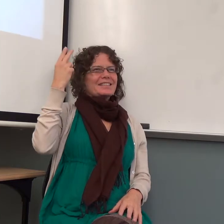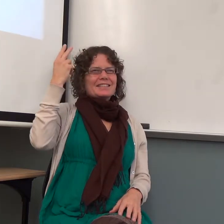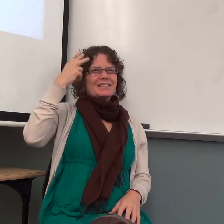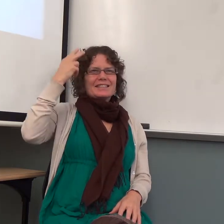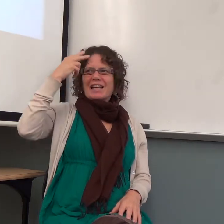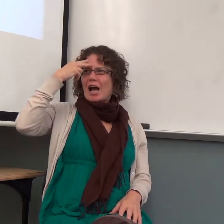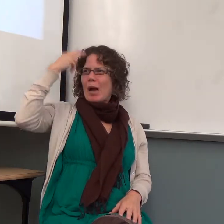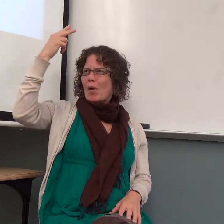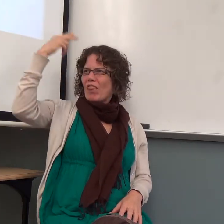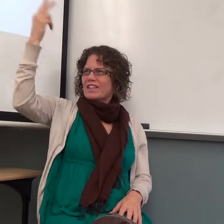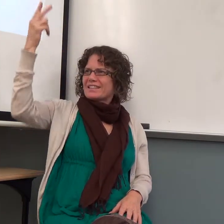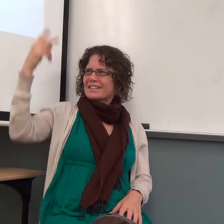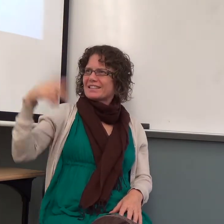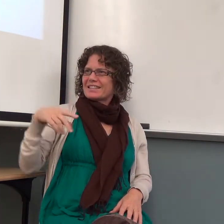something, okay,